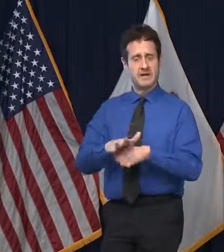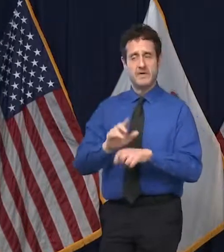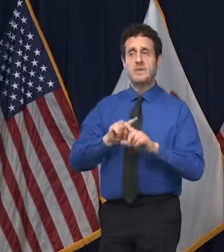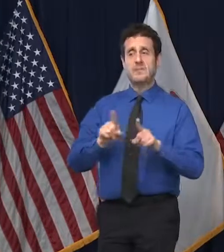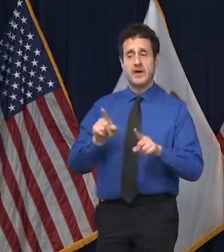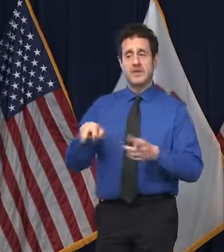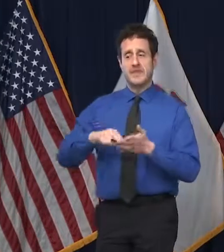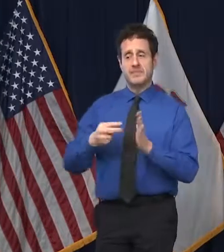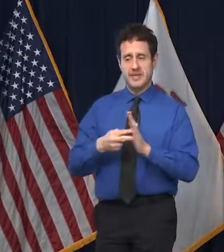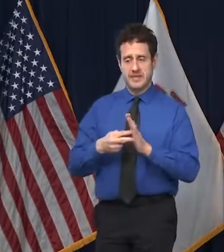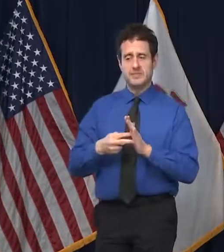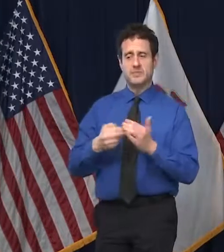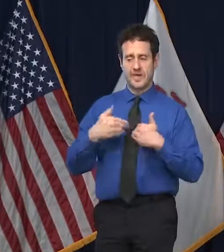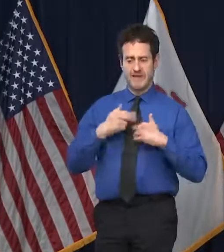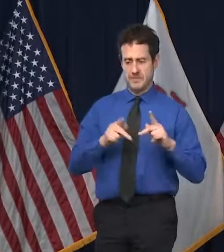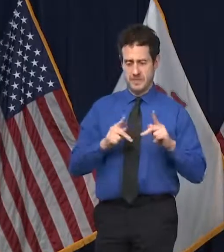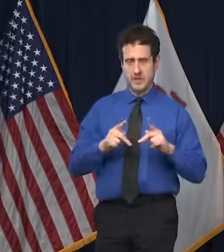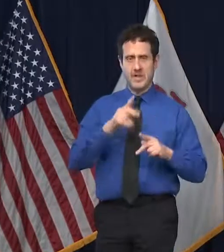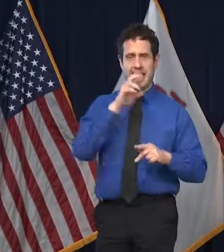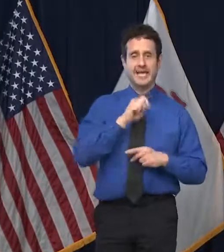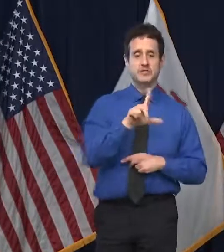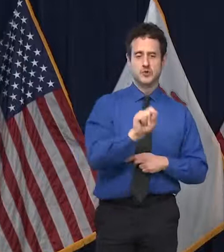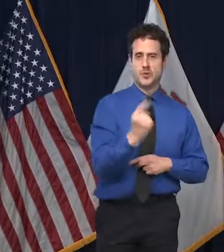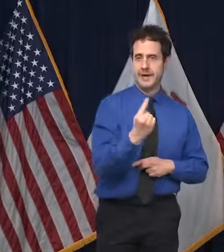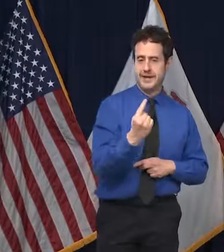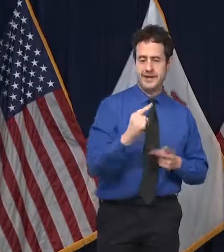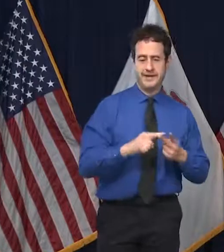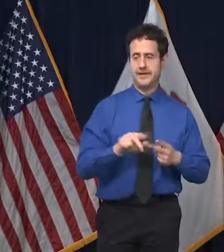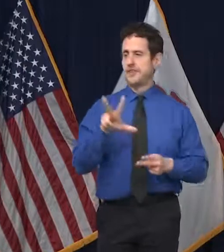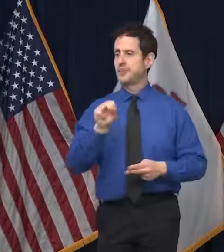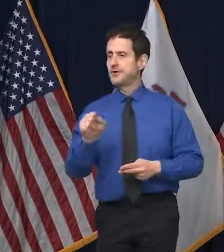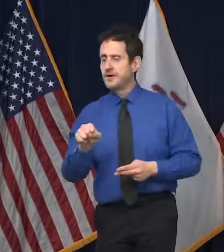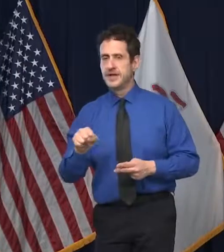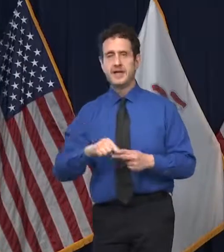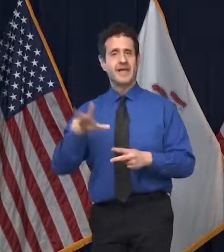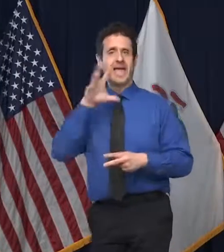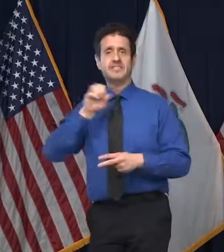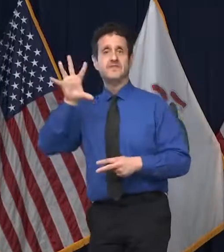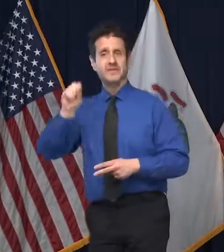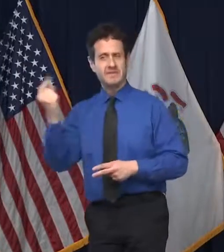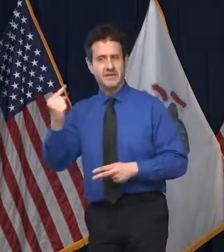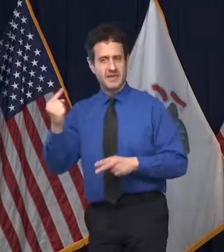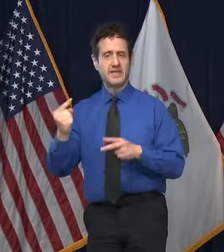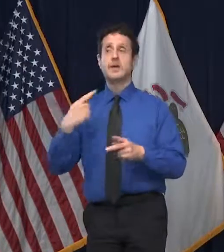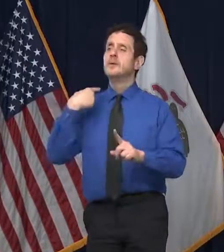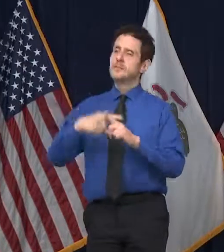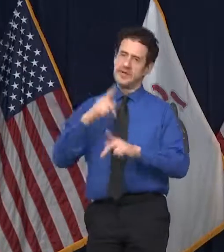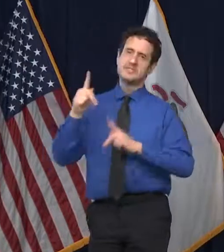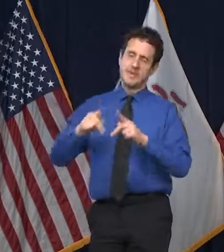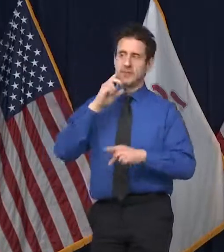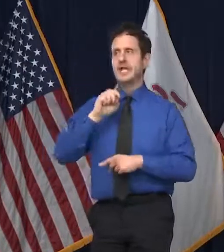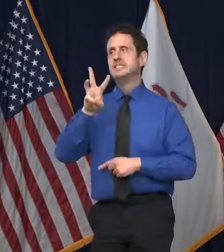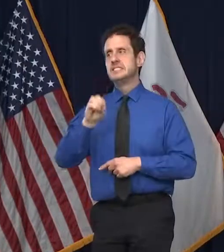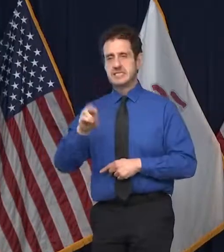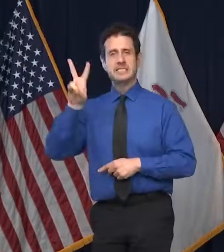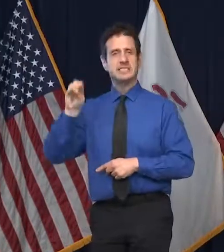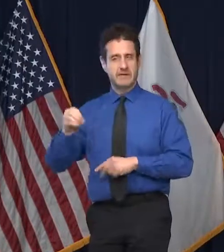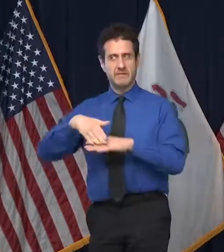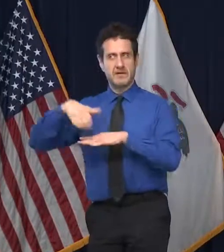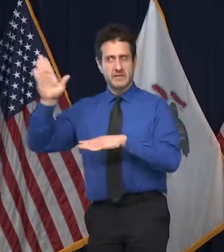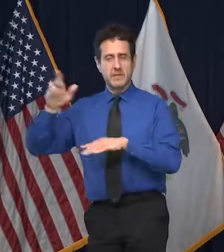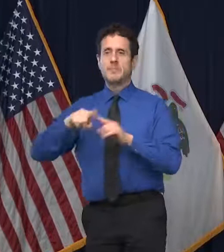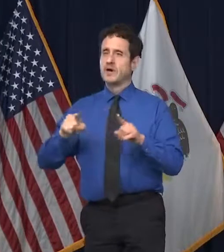that includes individuals in their 20s, 30s, 50s, as well as people in their 60s and